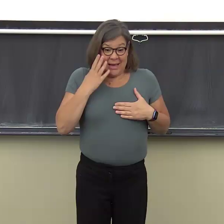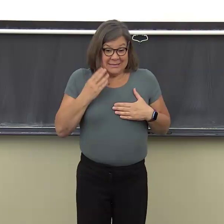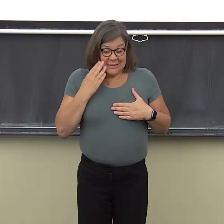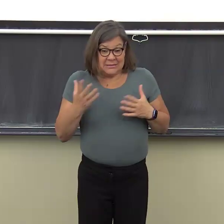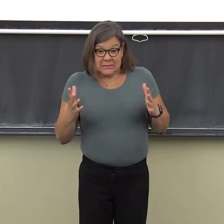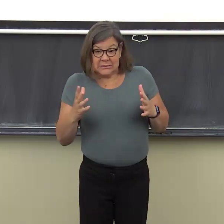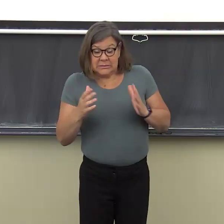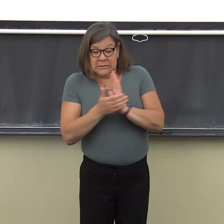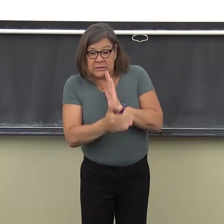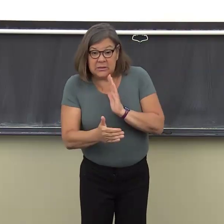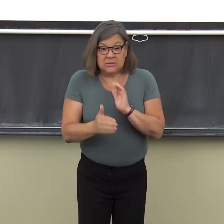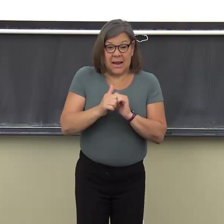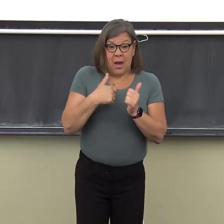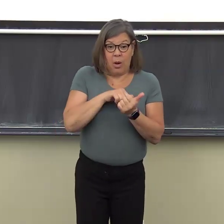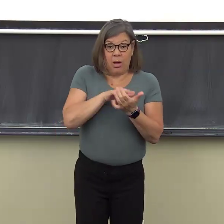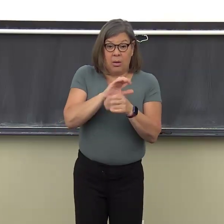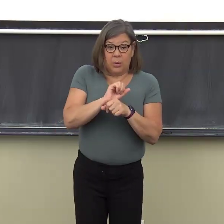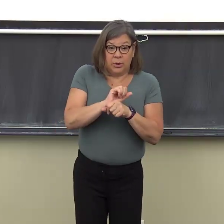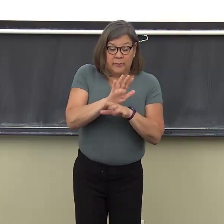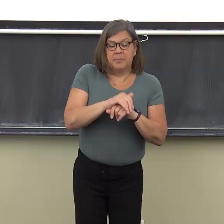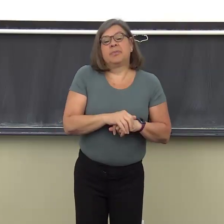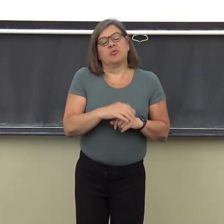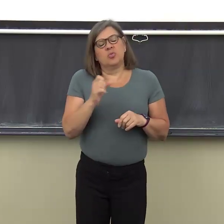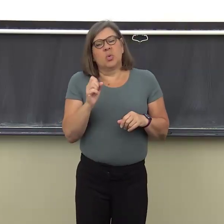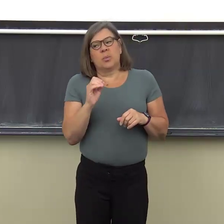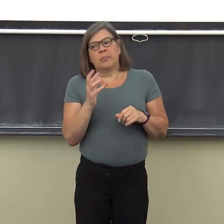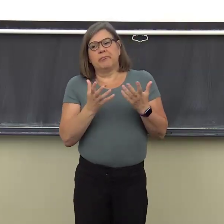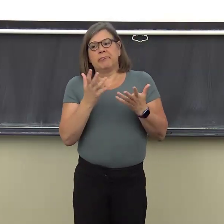or because of how I approach work? And so to me, there's